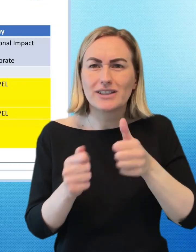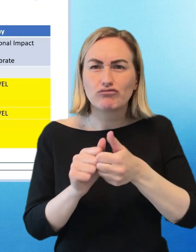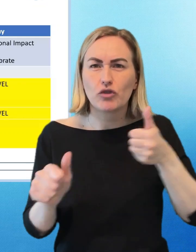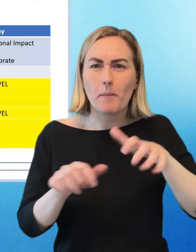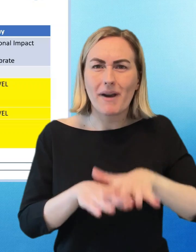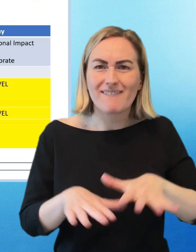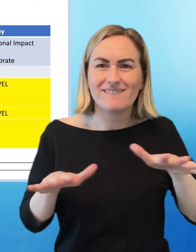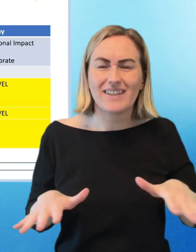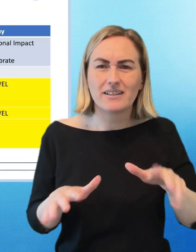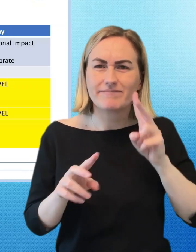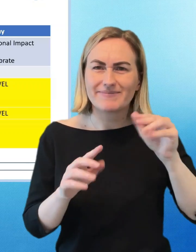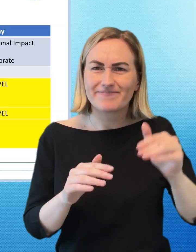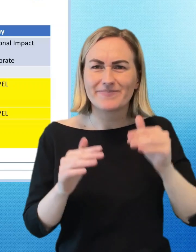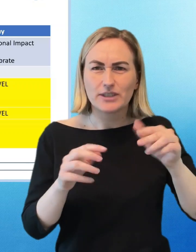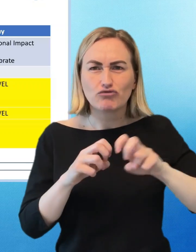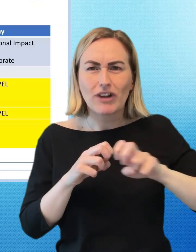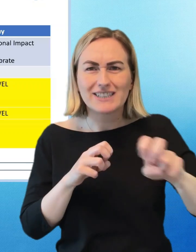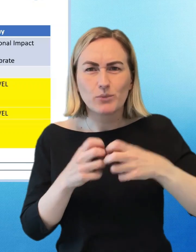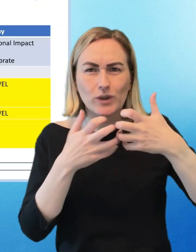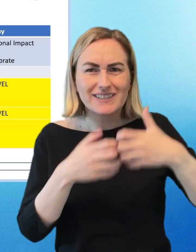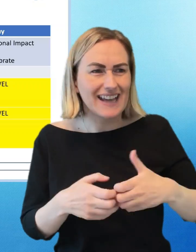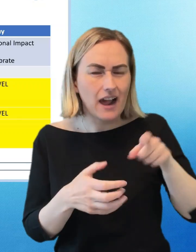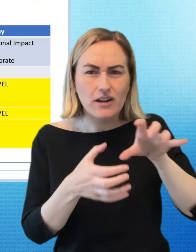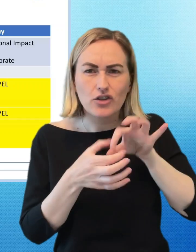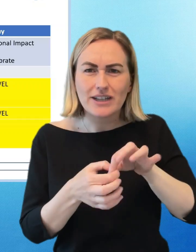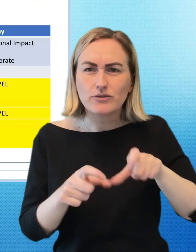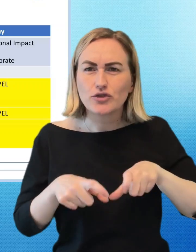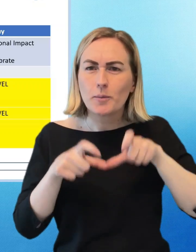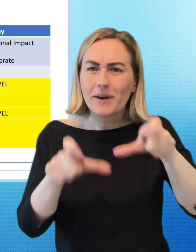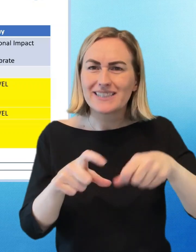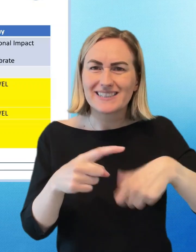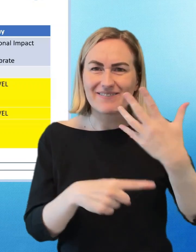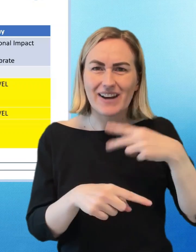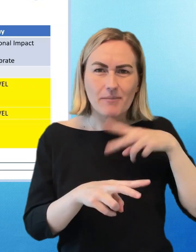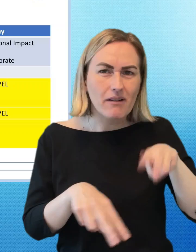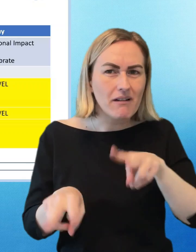high-tech transport technologies in terms of sustainable development.